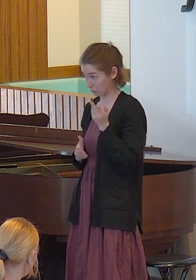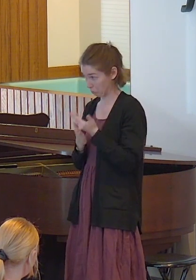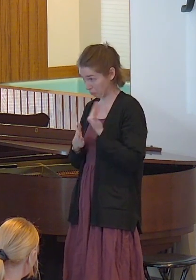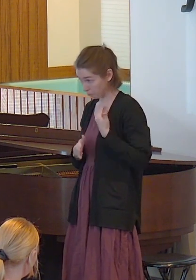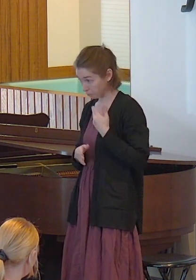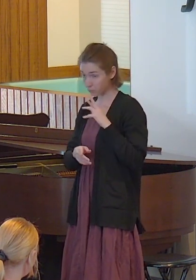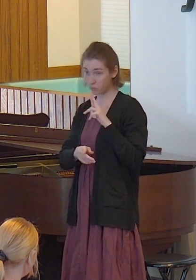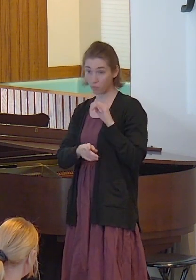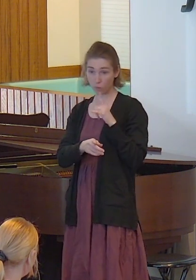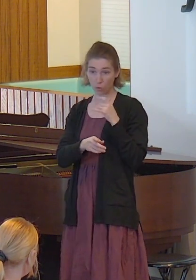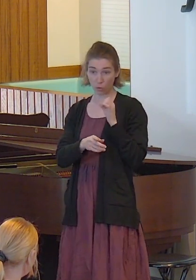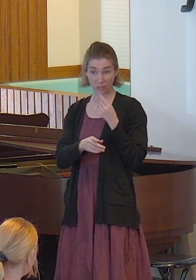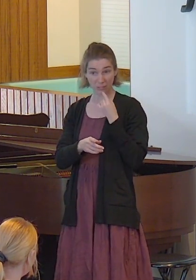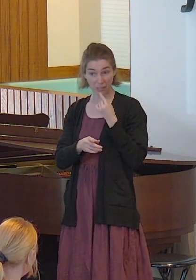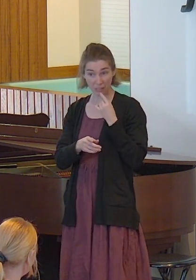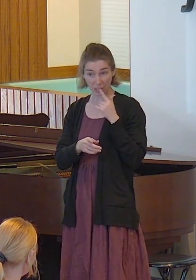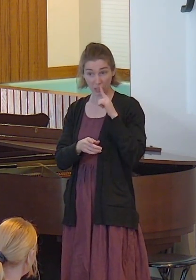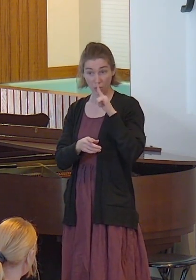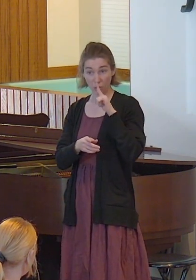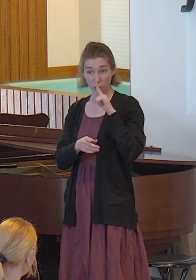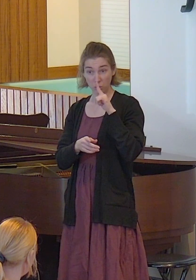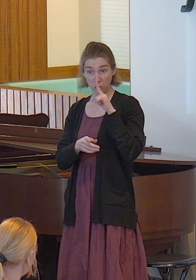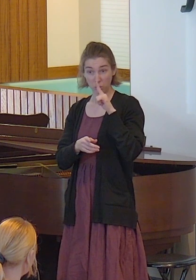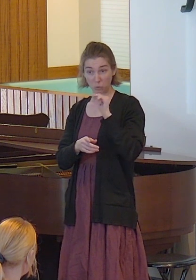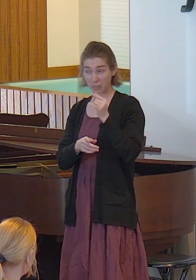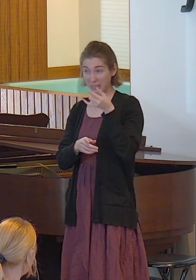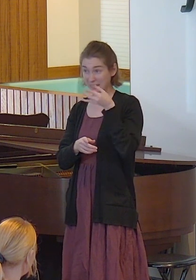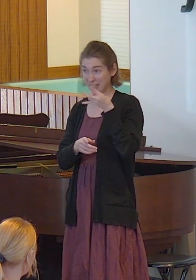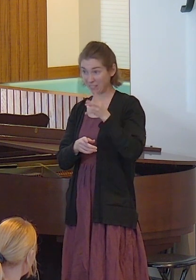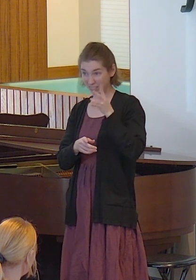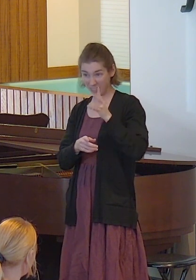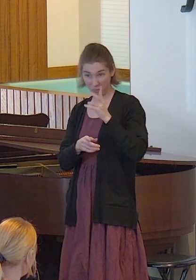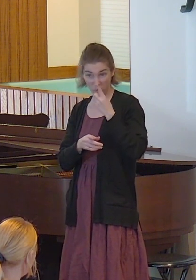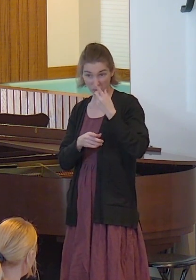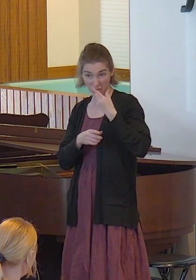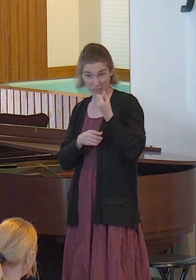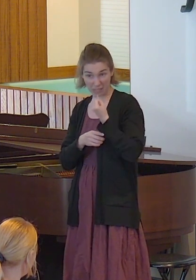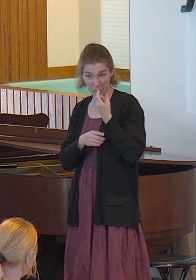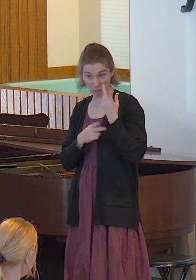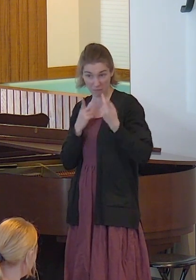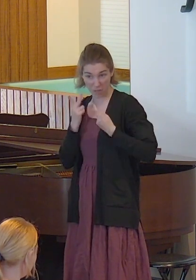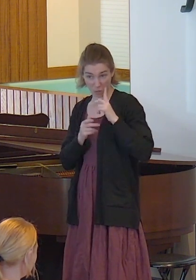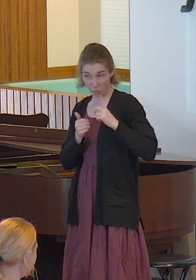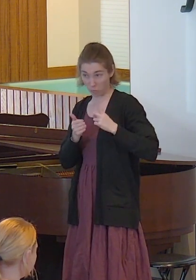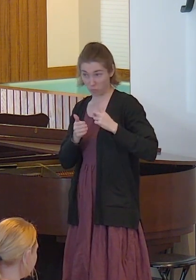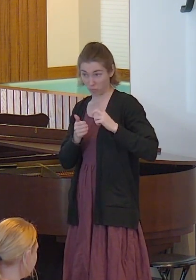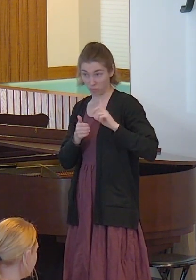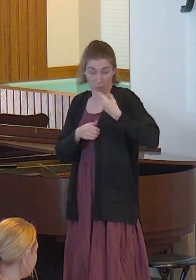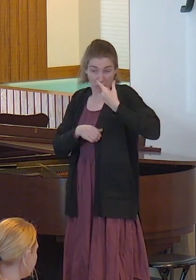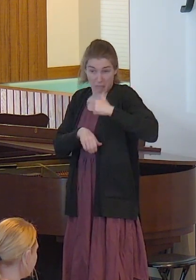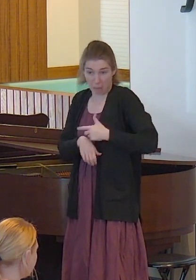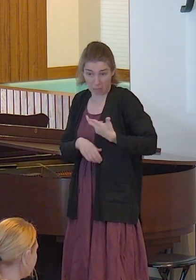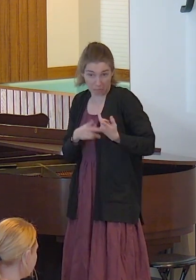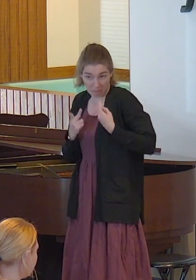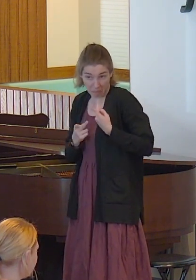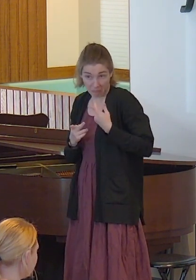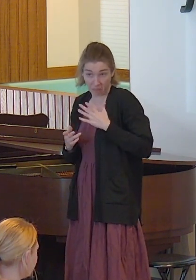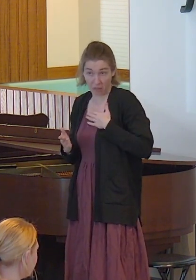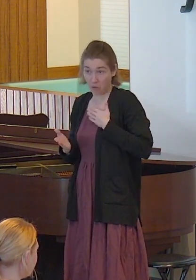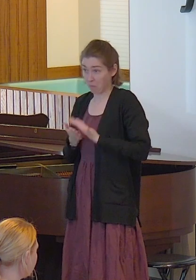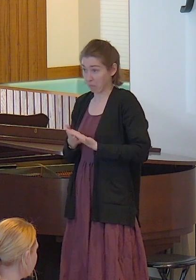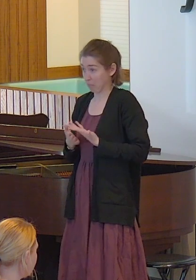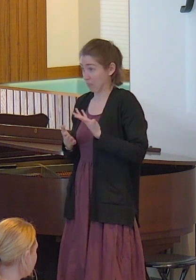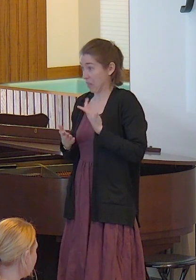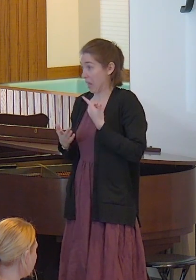Raoul says he was in our church in 2017 about for a Sabbath. He had visited once. Full confession, I